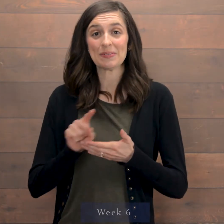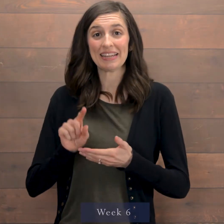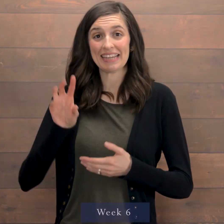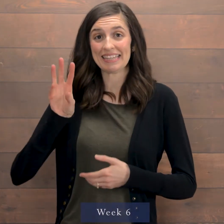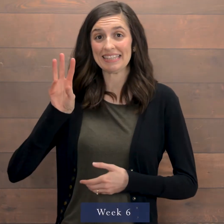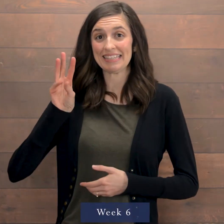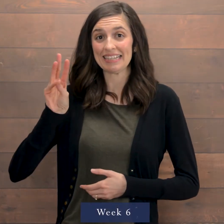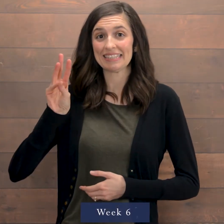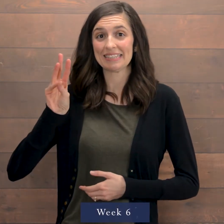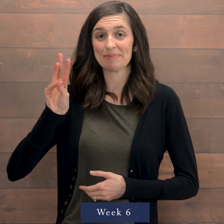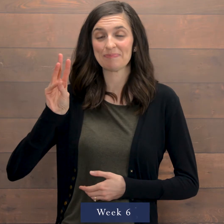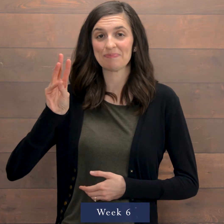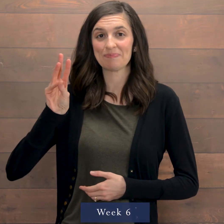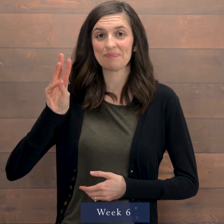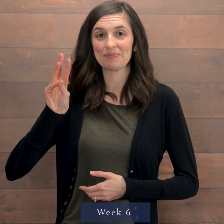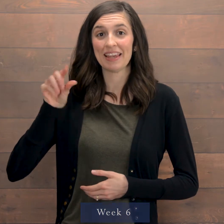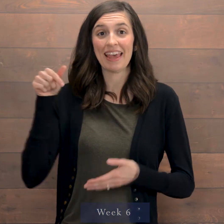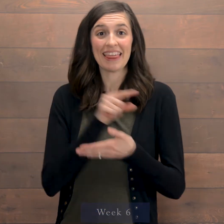Week 6.